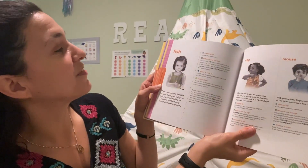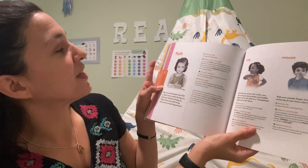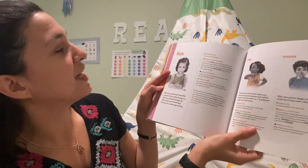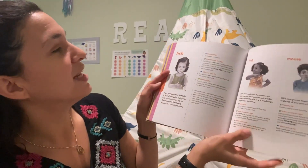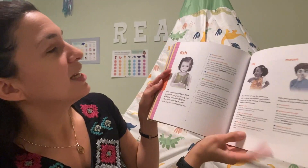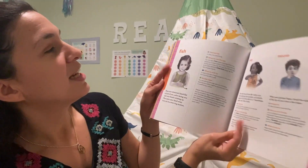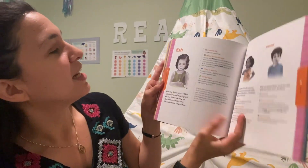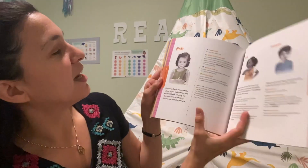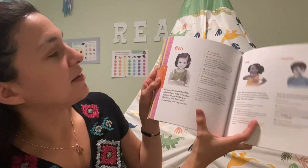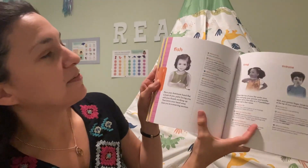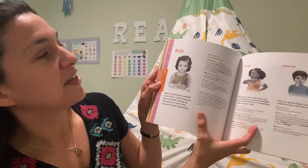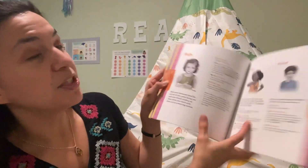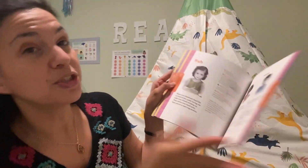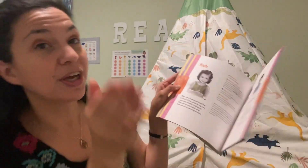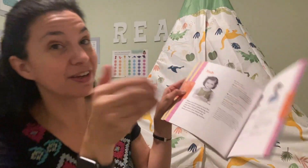fun. Fish.